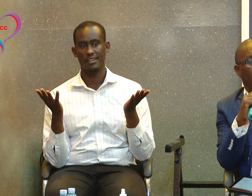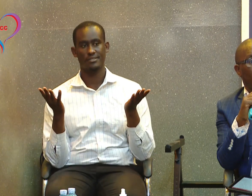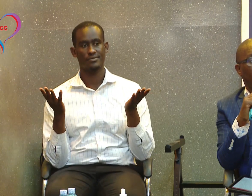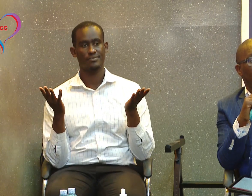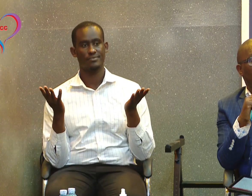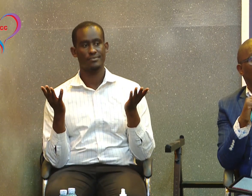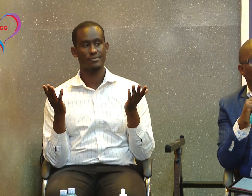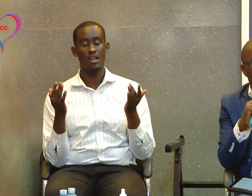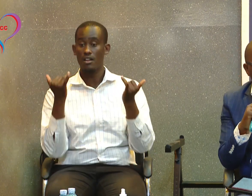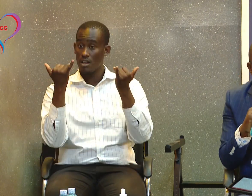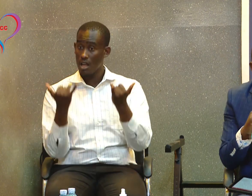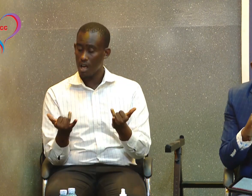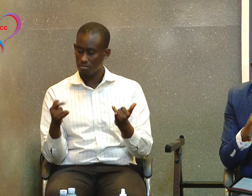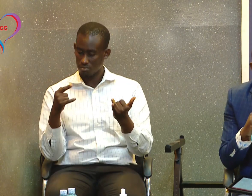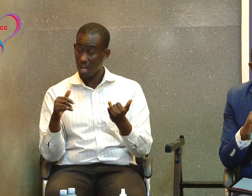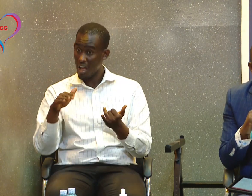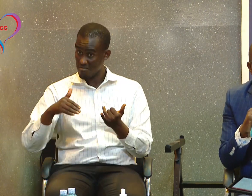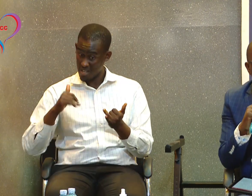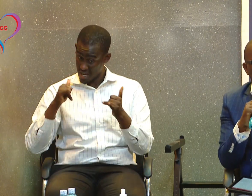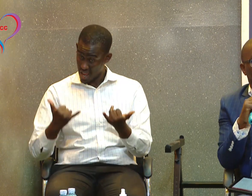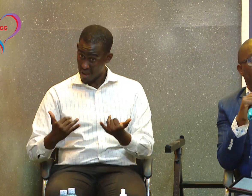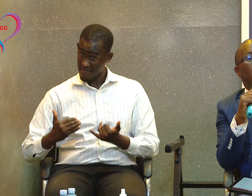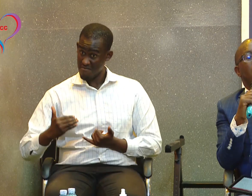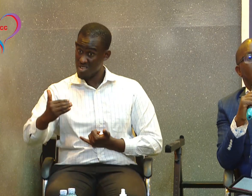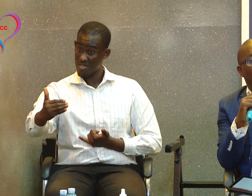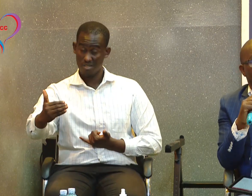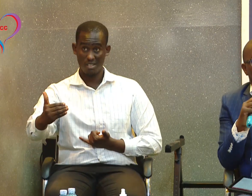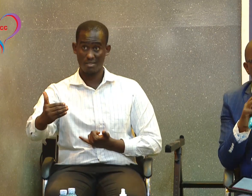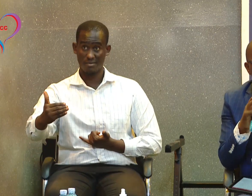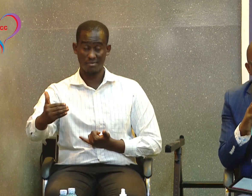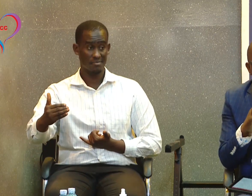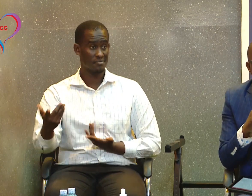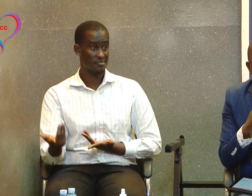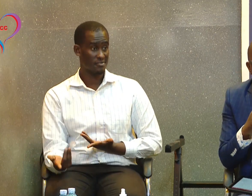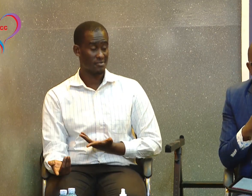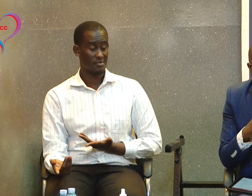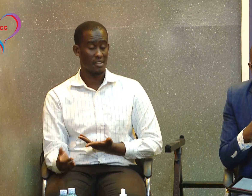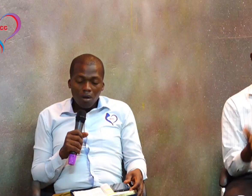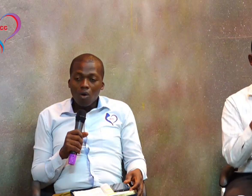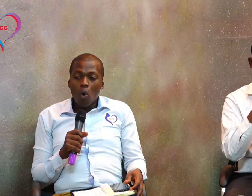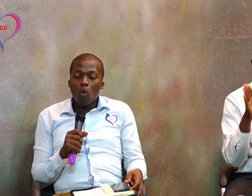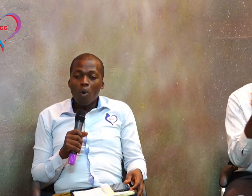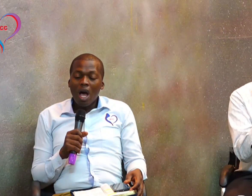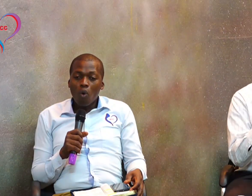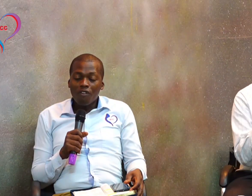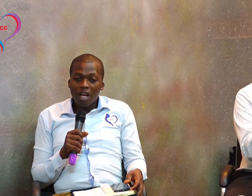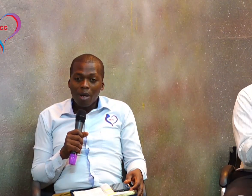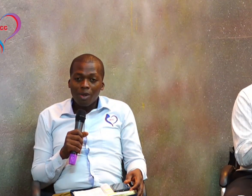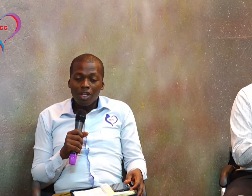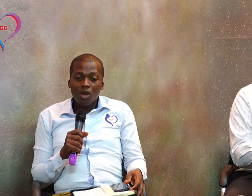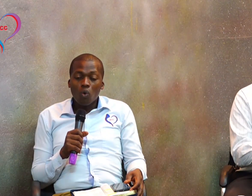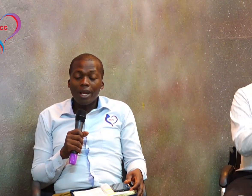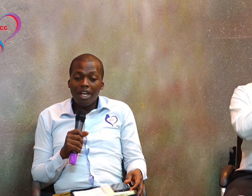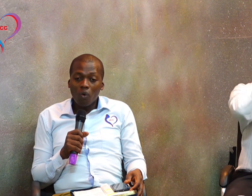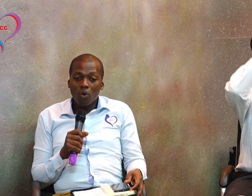wengenda. So from today onwards, kati okuva n'olwaleero, our being together is over. Okuba kwaffe